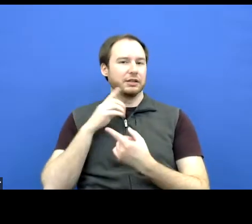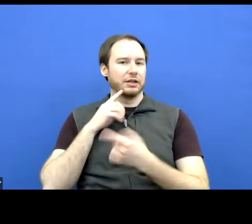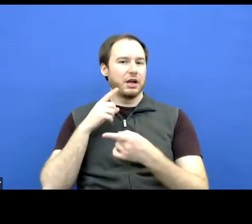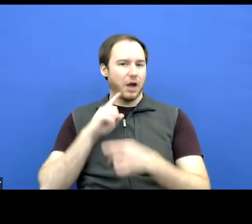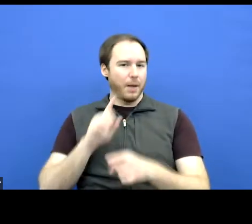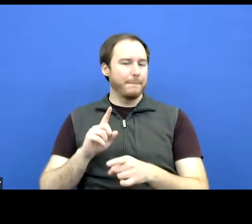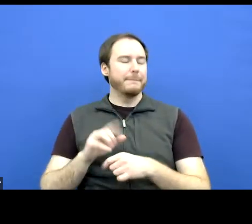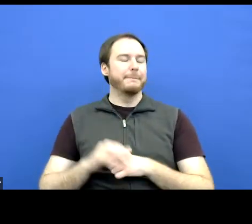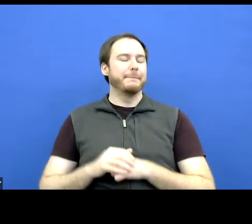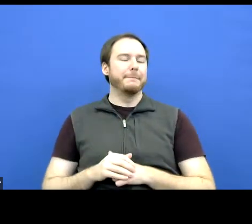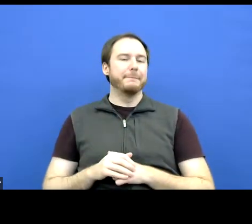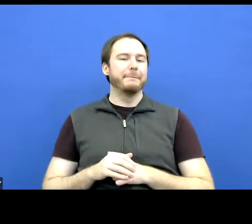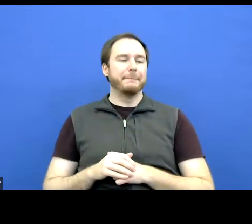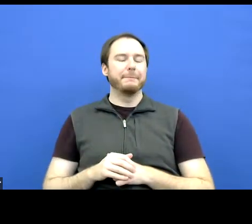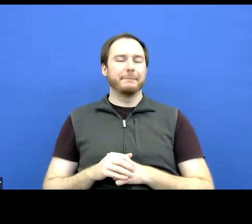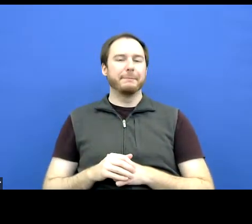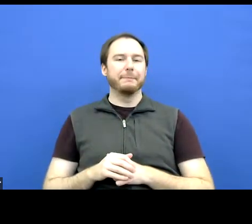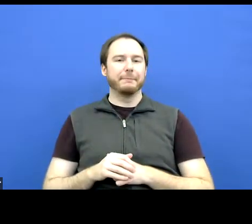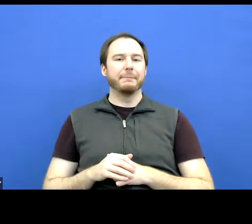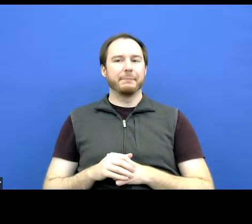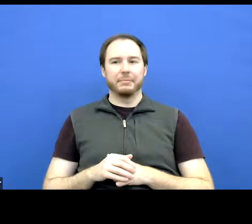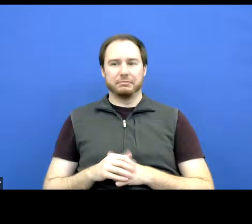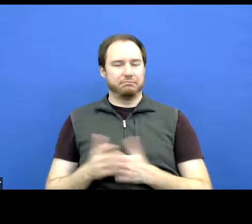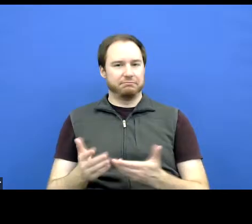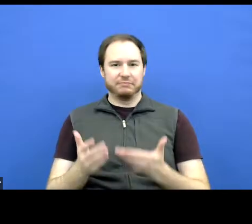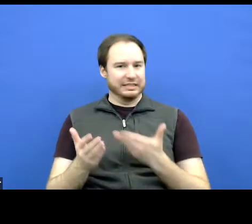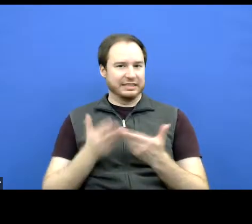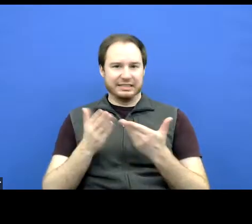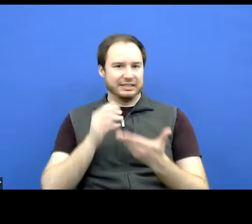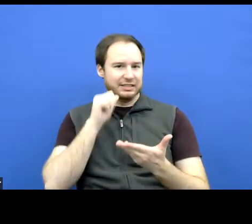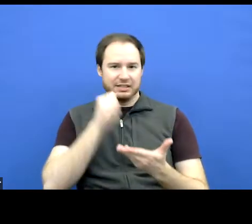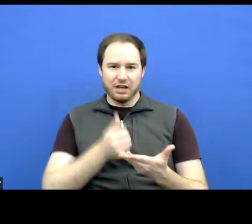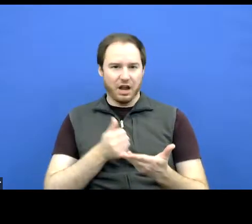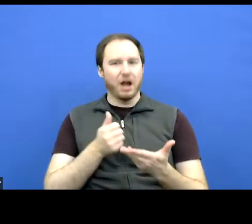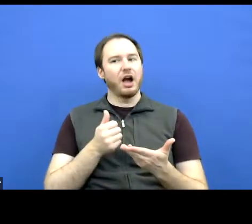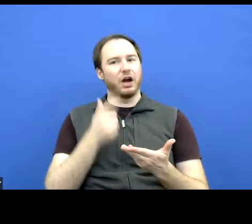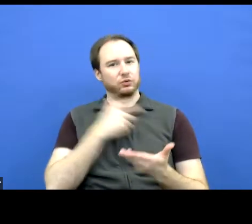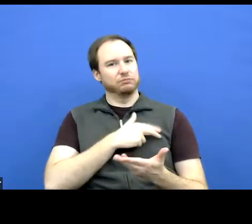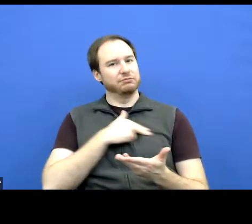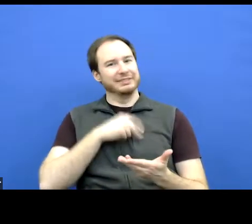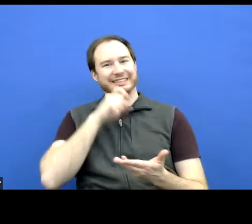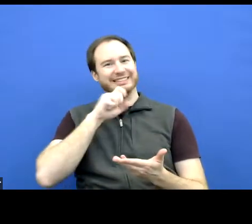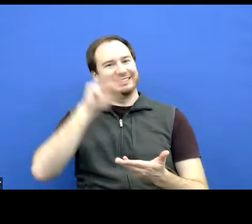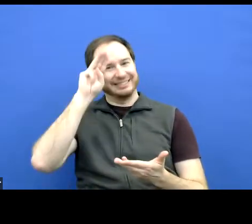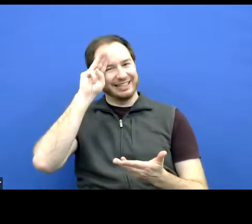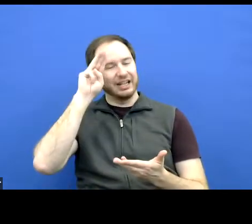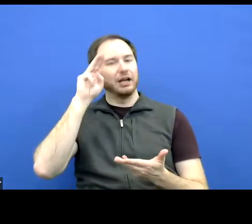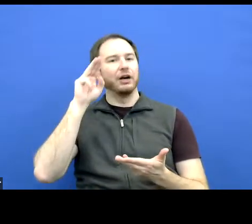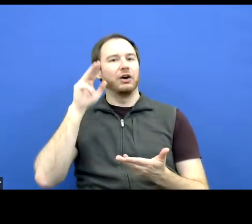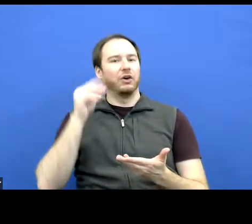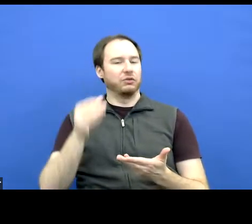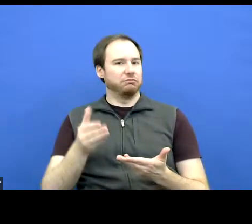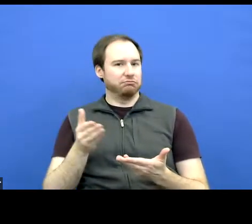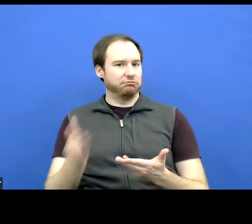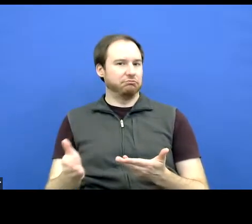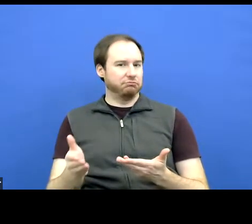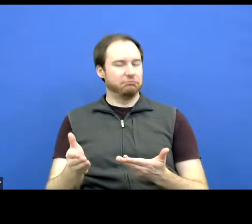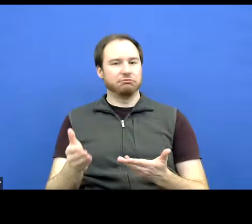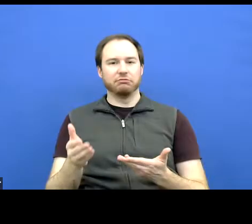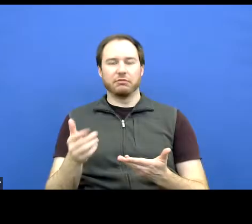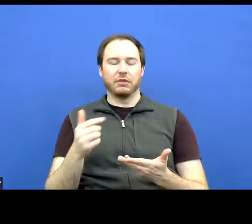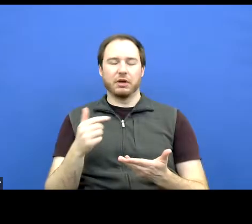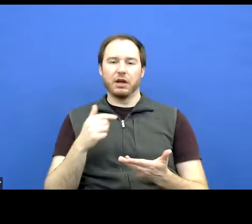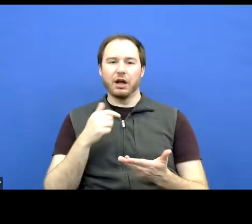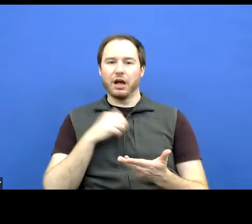accomplishments. It is no small feat to achieve the rank of Eagle Scout, and beyond that, I